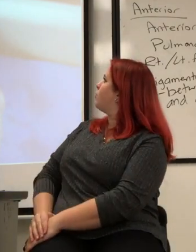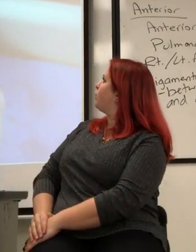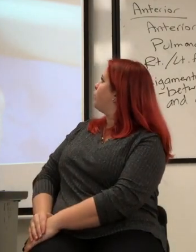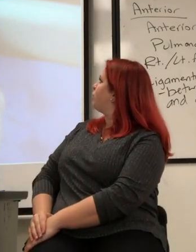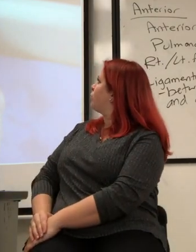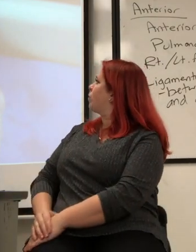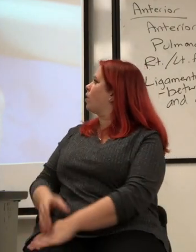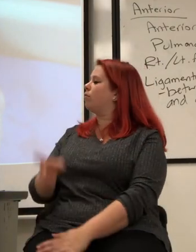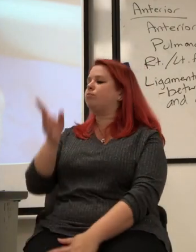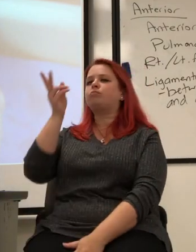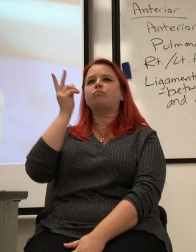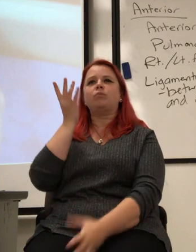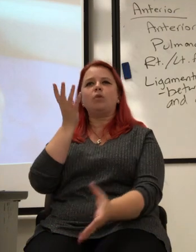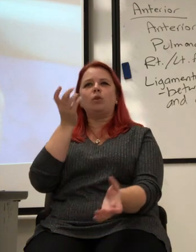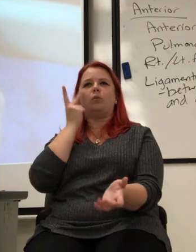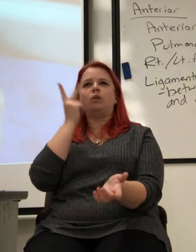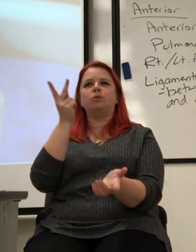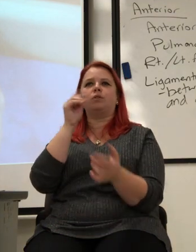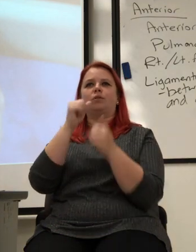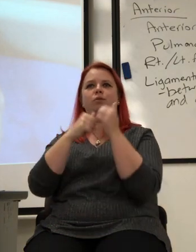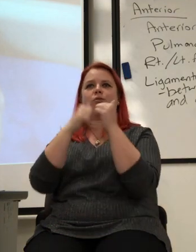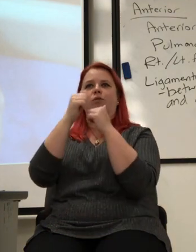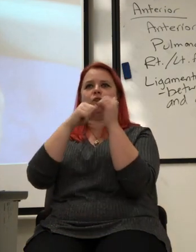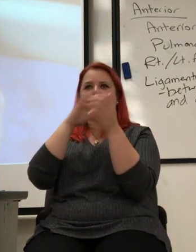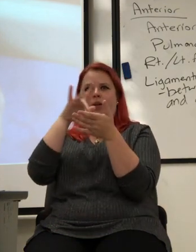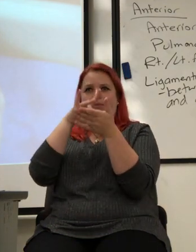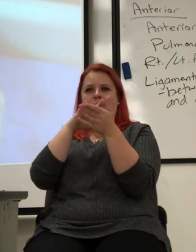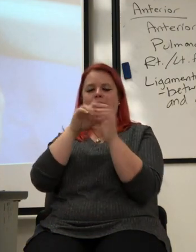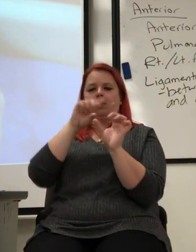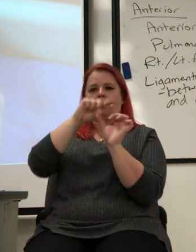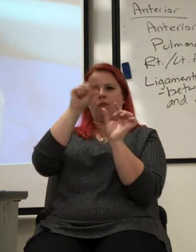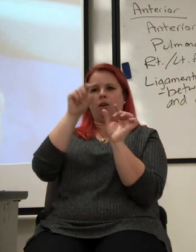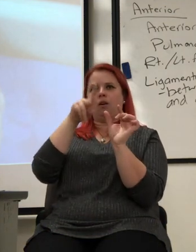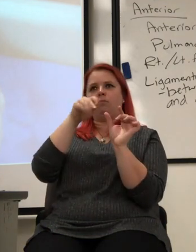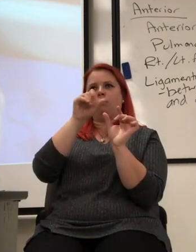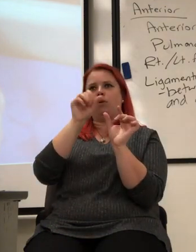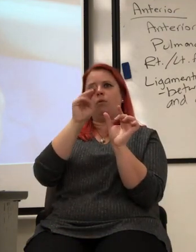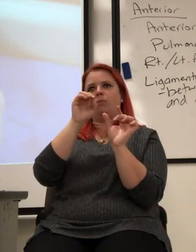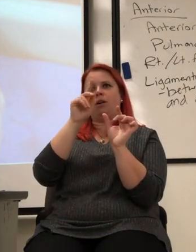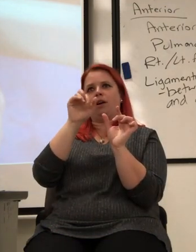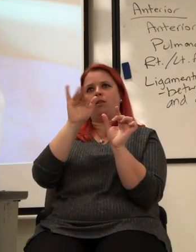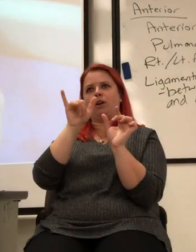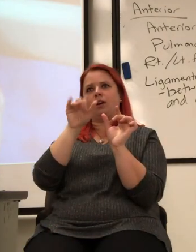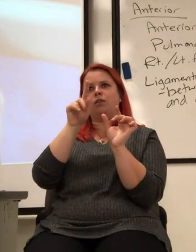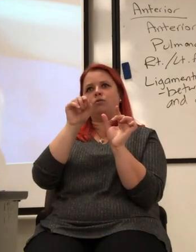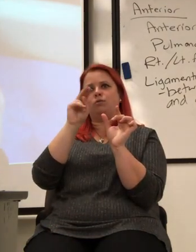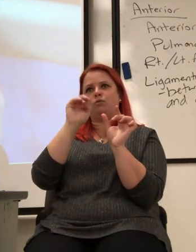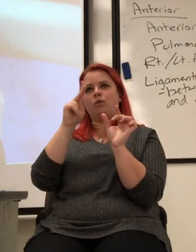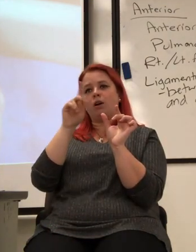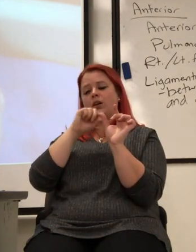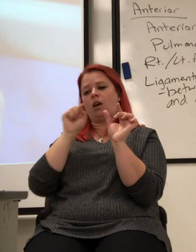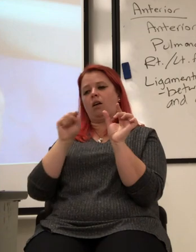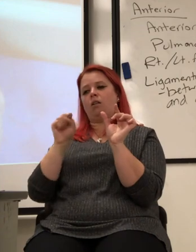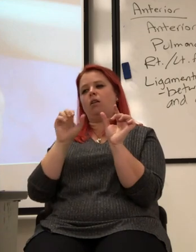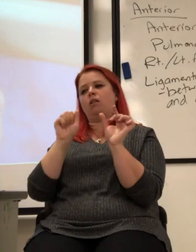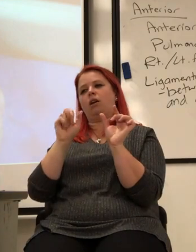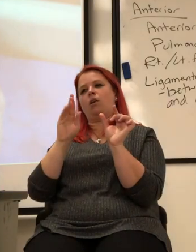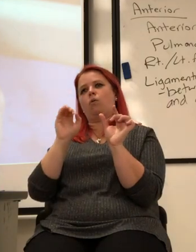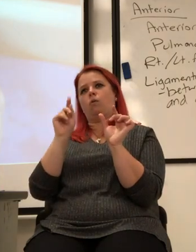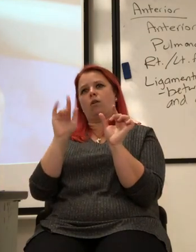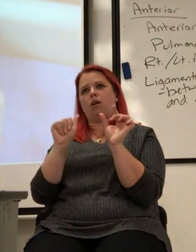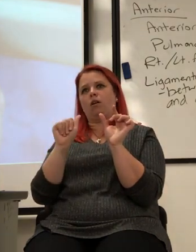for a structure between pulmonary trunk and aorta. I know it might be hard to see here. It's all zoomed in and a bit blurry.